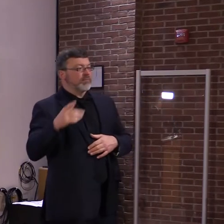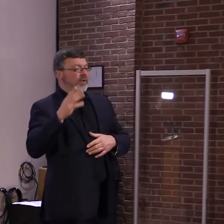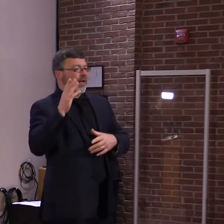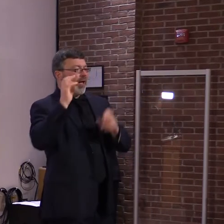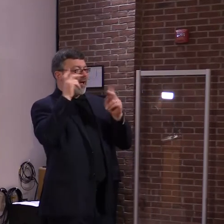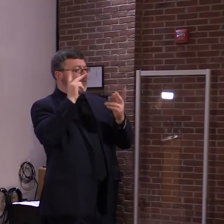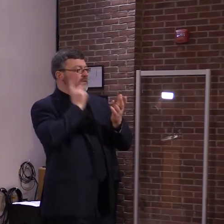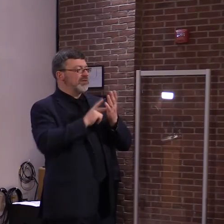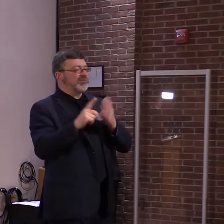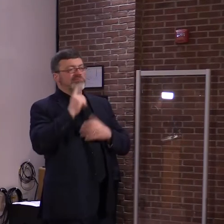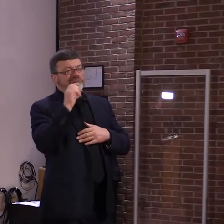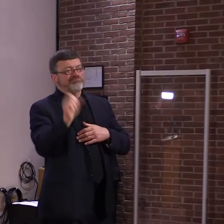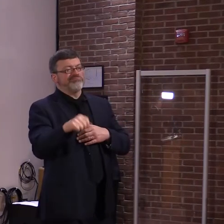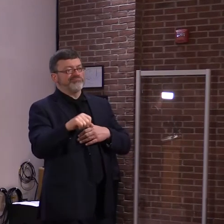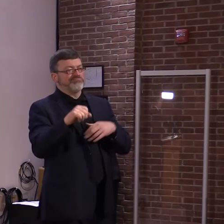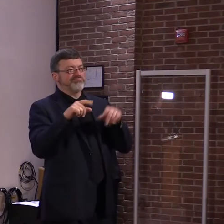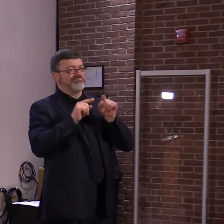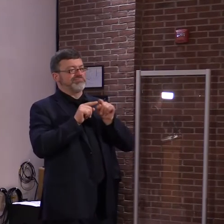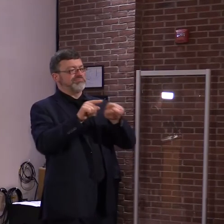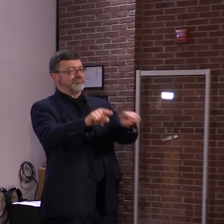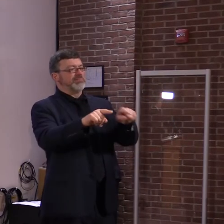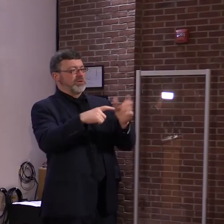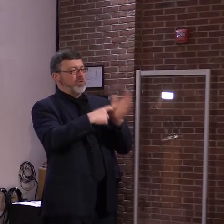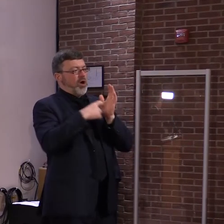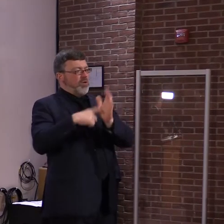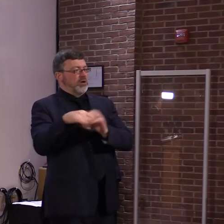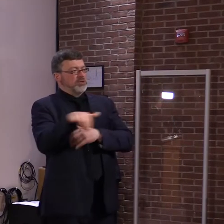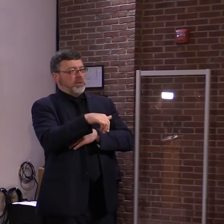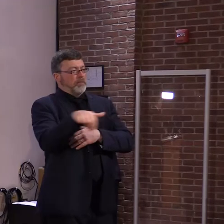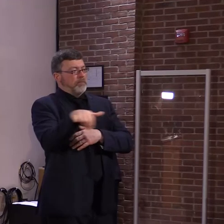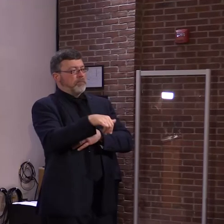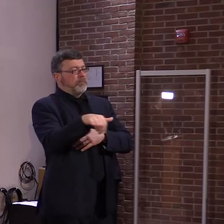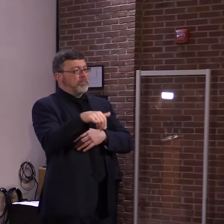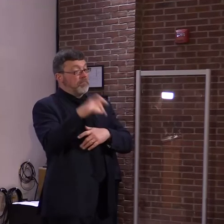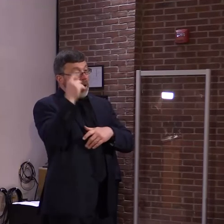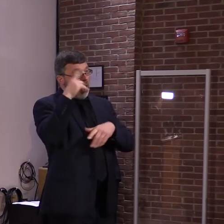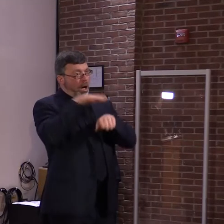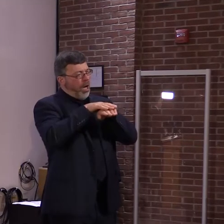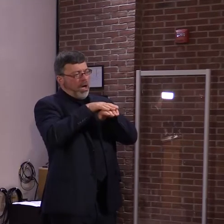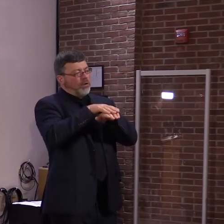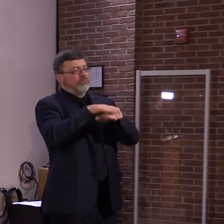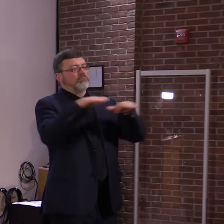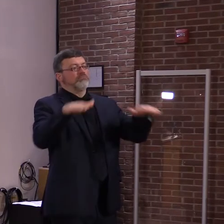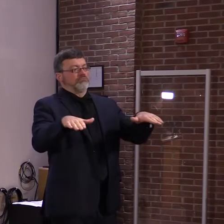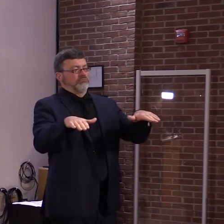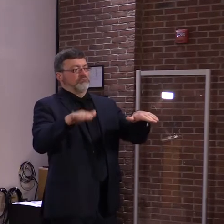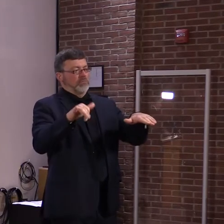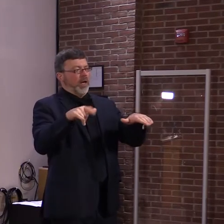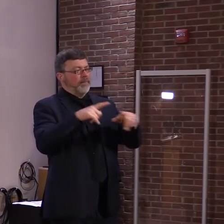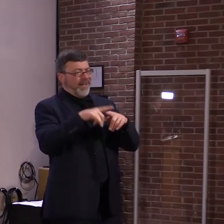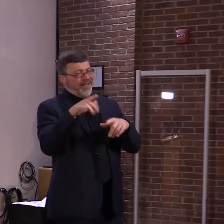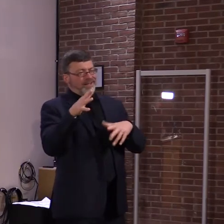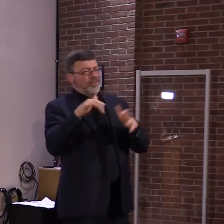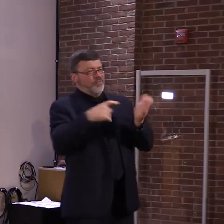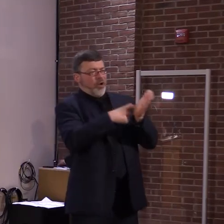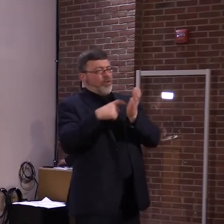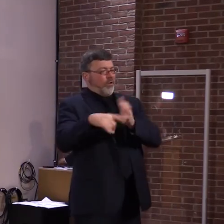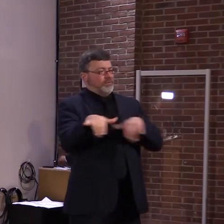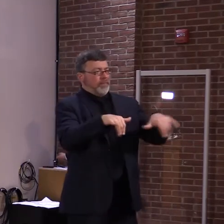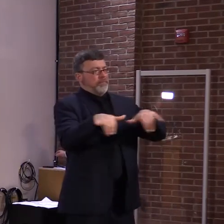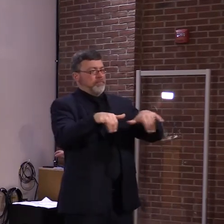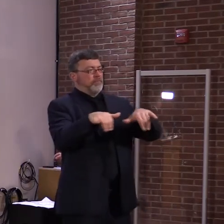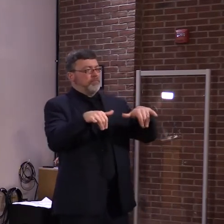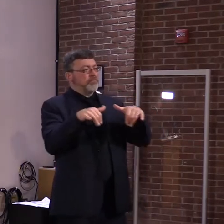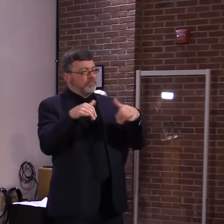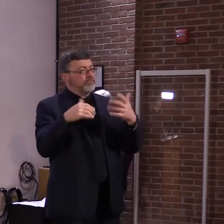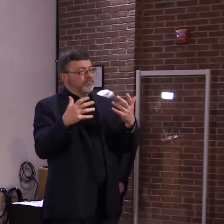that there is a direct connection between summer and after school type programming. So certainly as part of our recovery work, we're